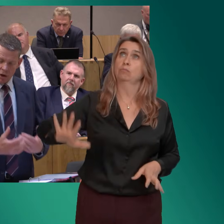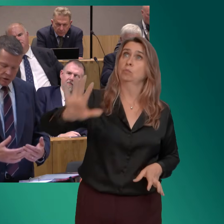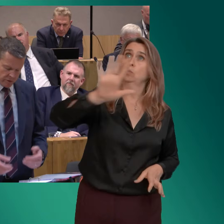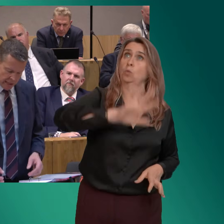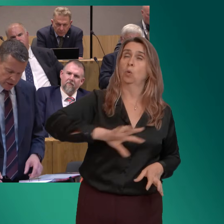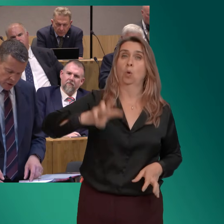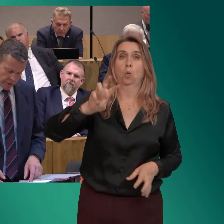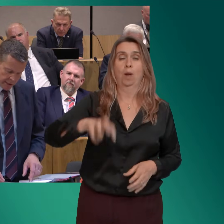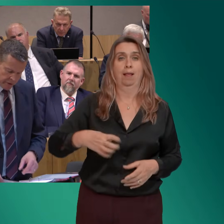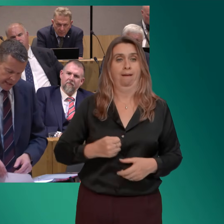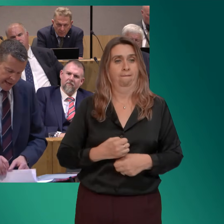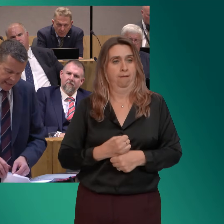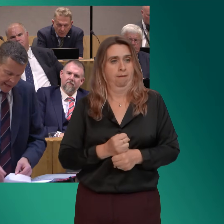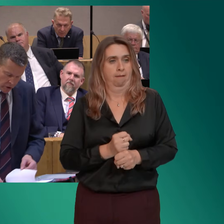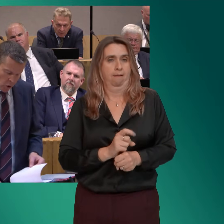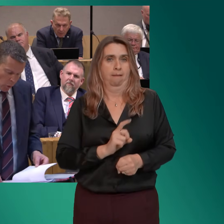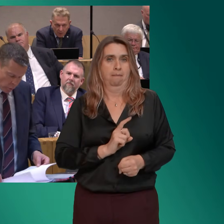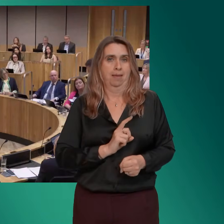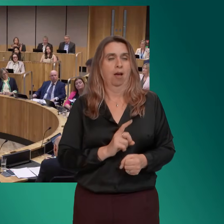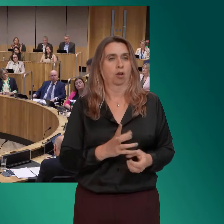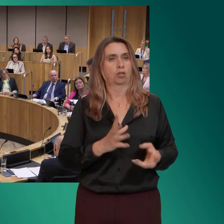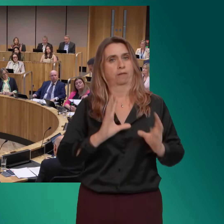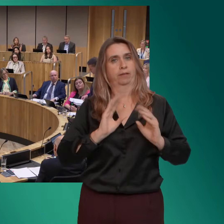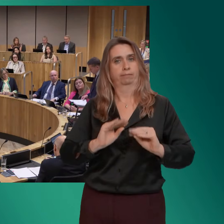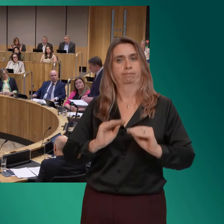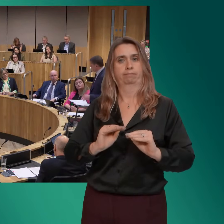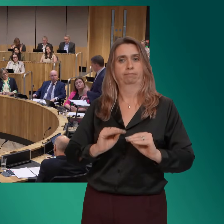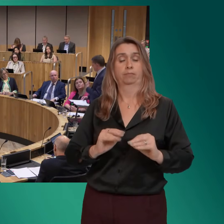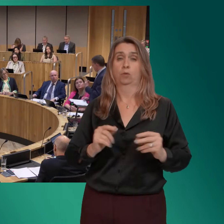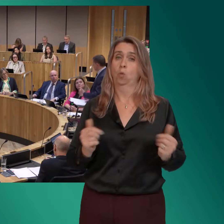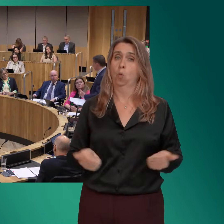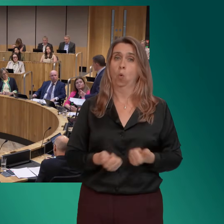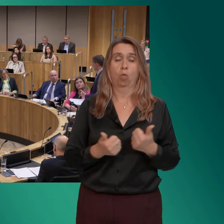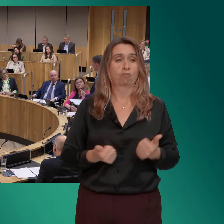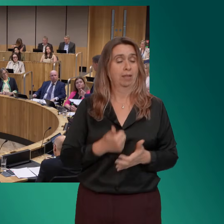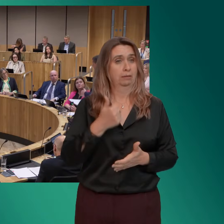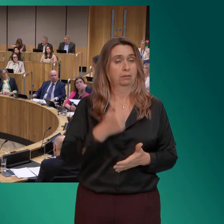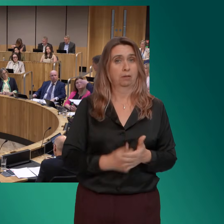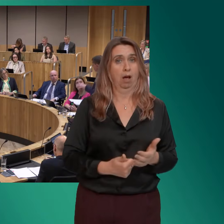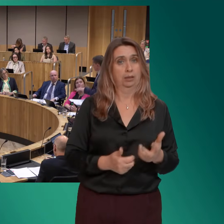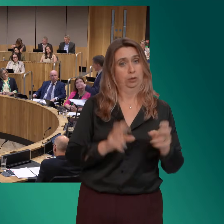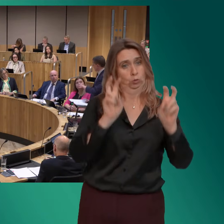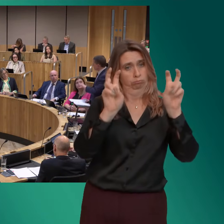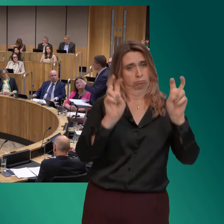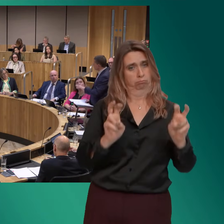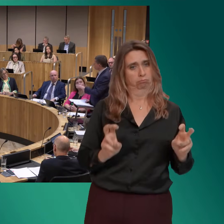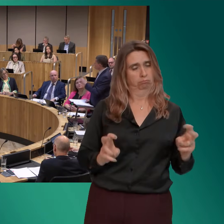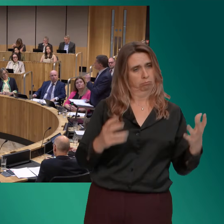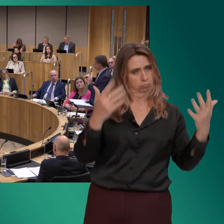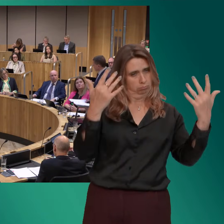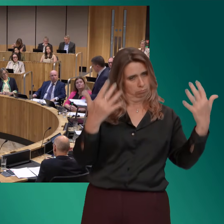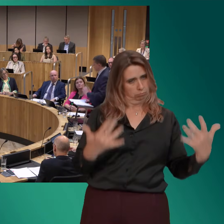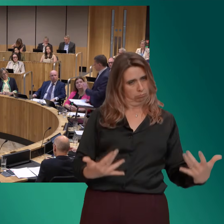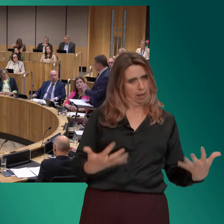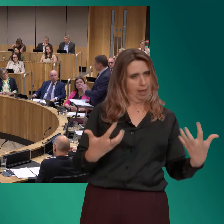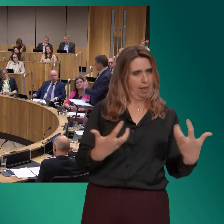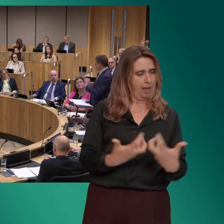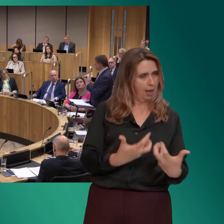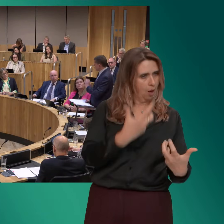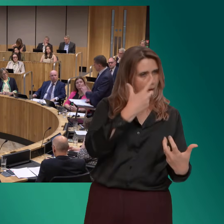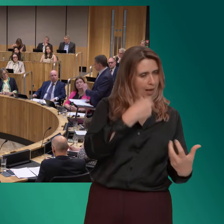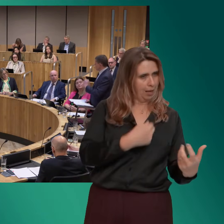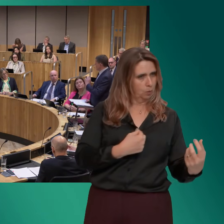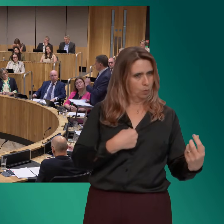faced because of challenges with delivering ALN. Already, measures have started to be put in place by my government to look at how we make sure what we have